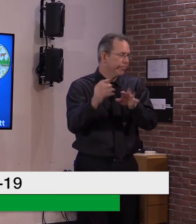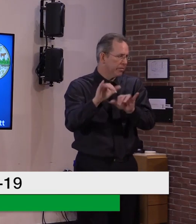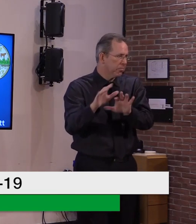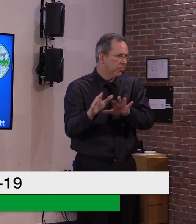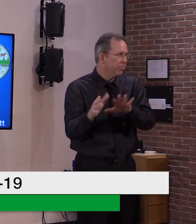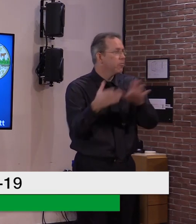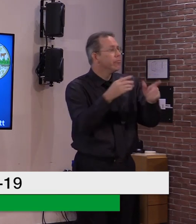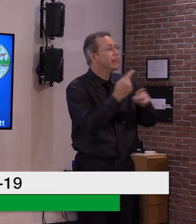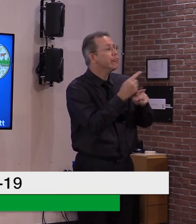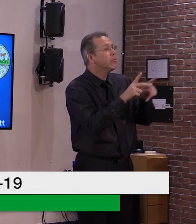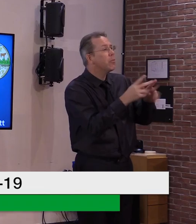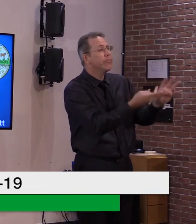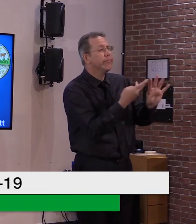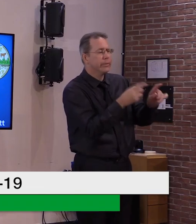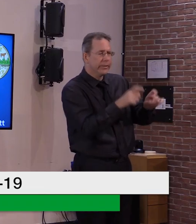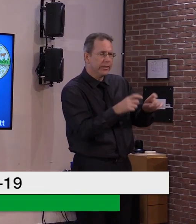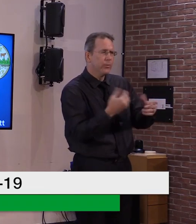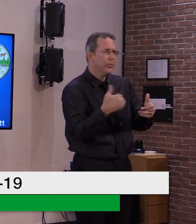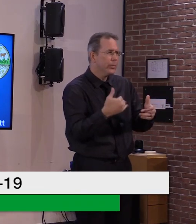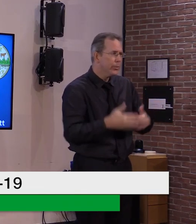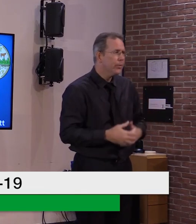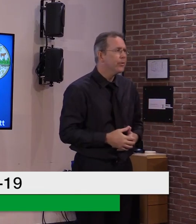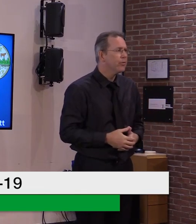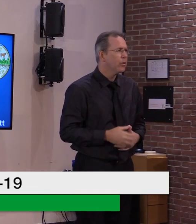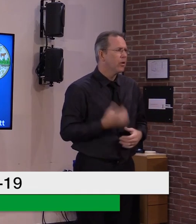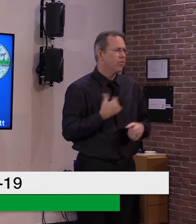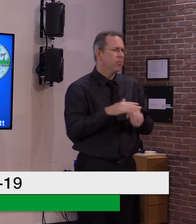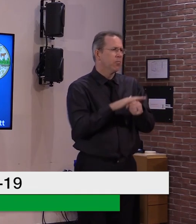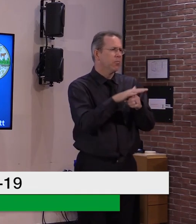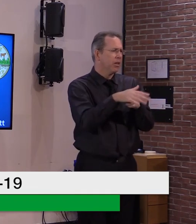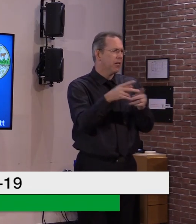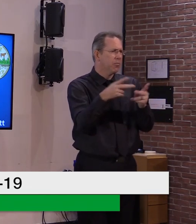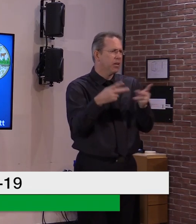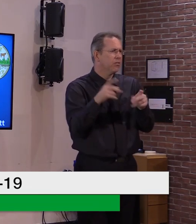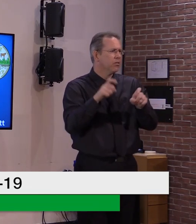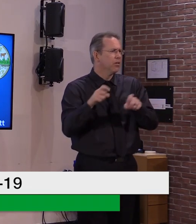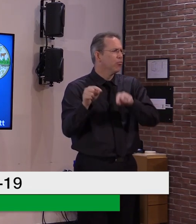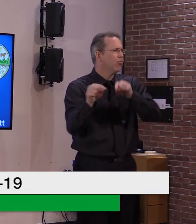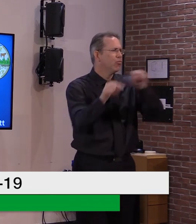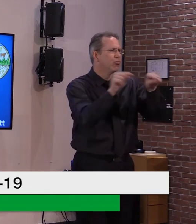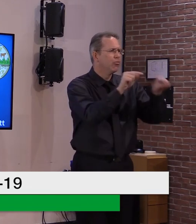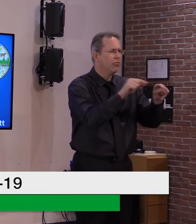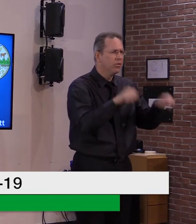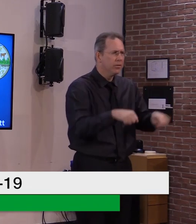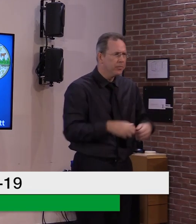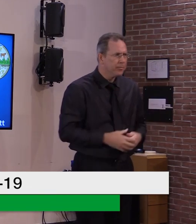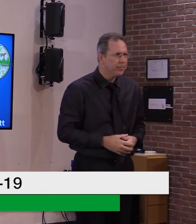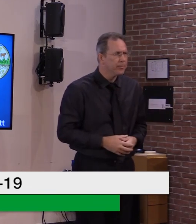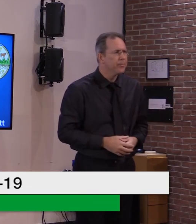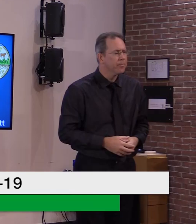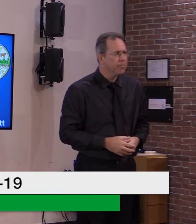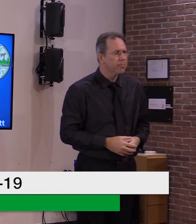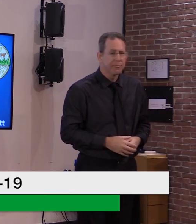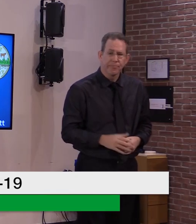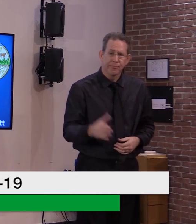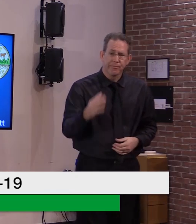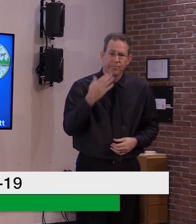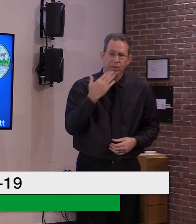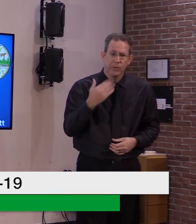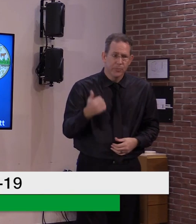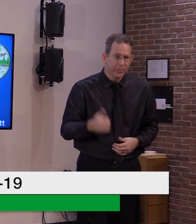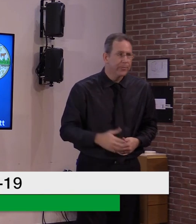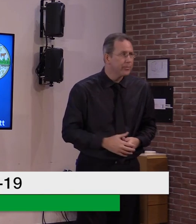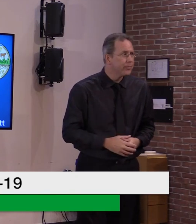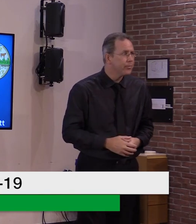additional testing sites up and running thank you very much and lisa you were referring to just to make sure everyone's